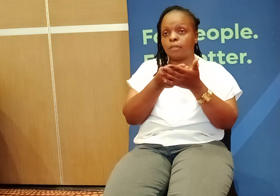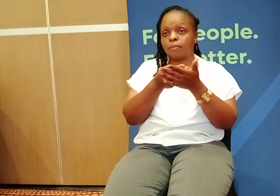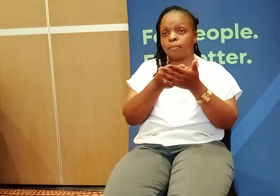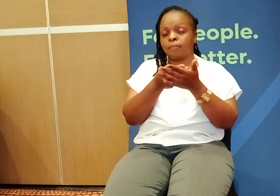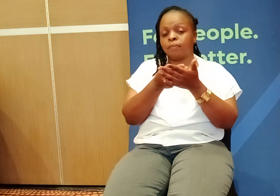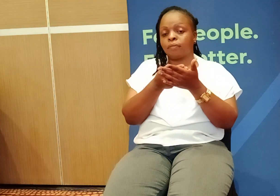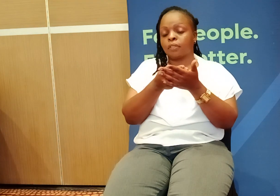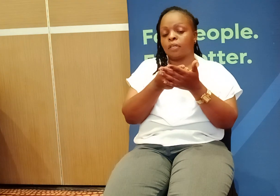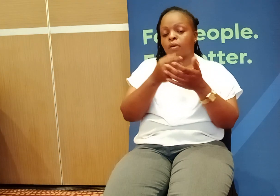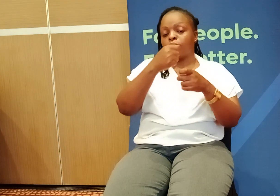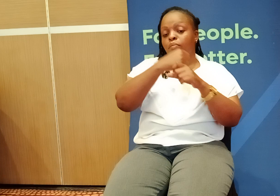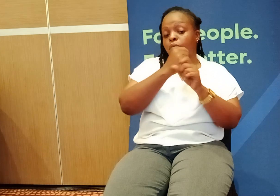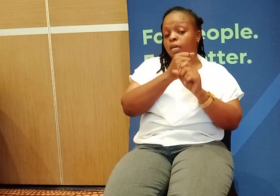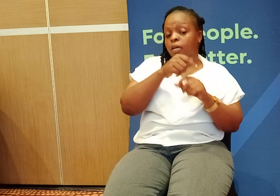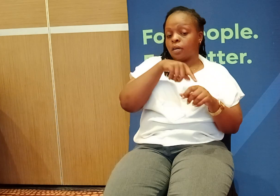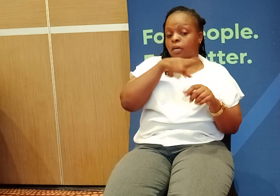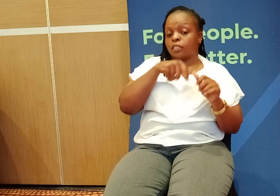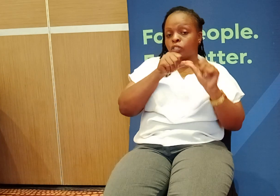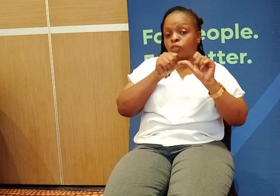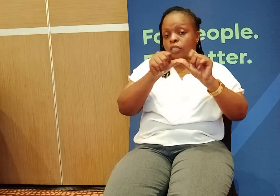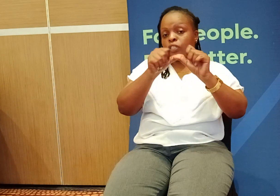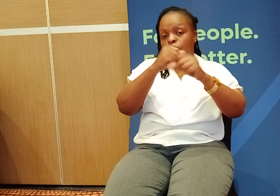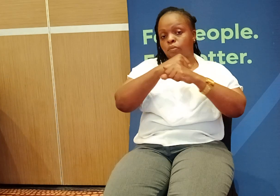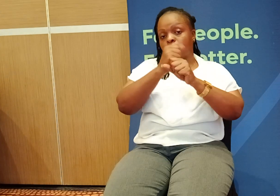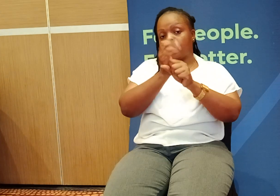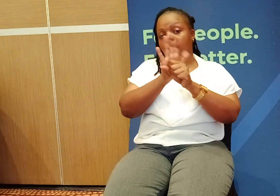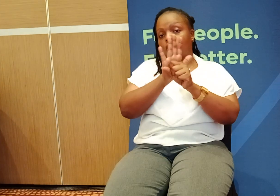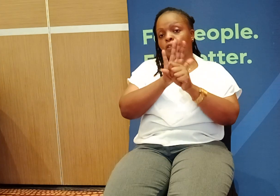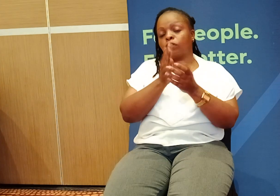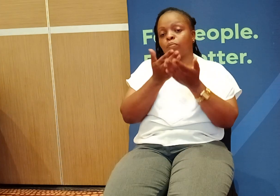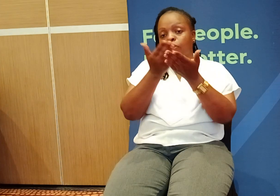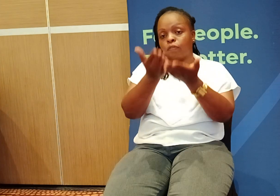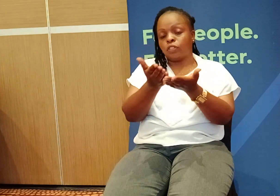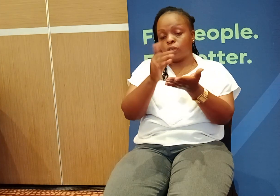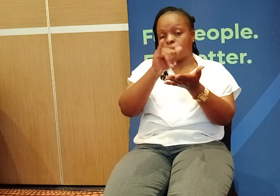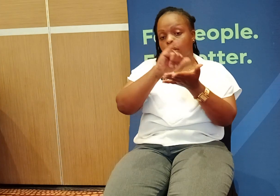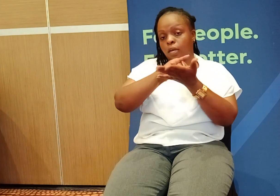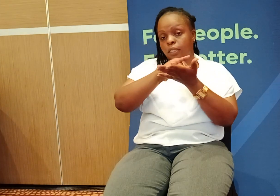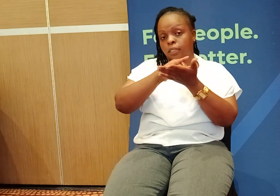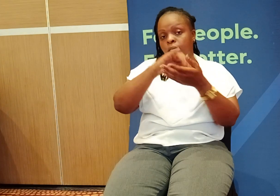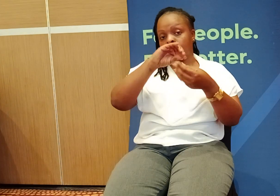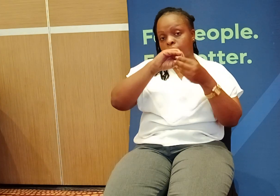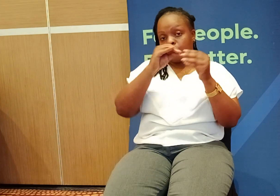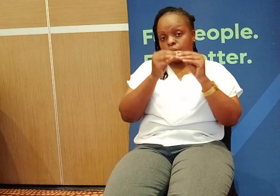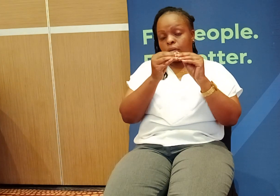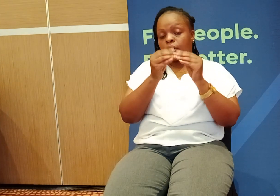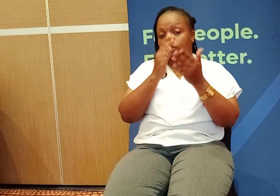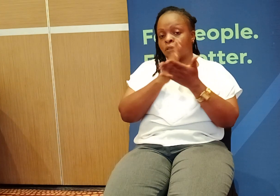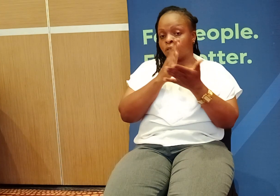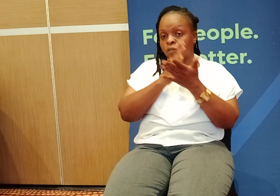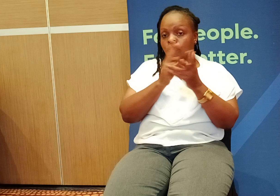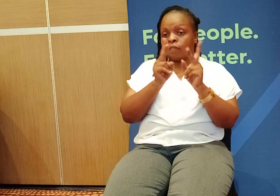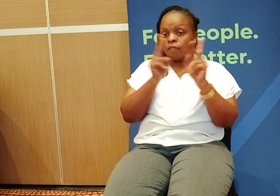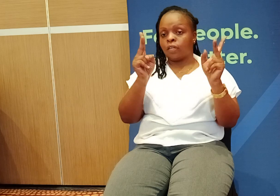made us continue to making a lot more provisions, and that that number is actually a very strong